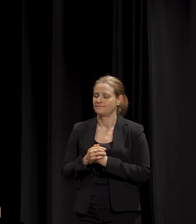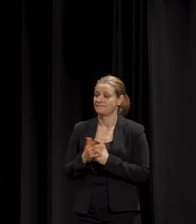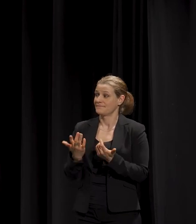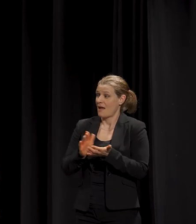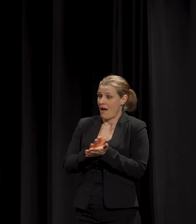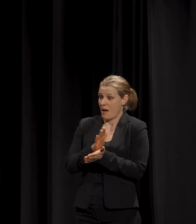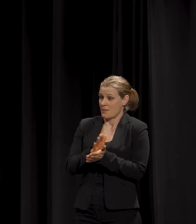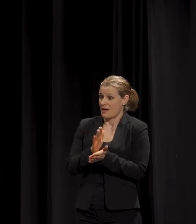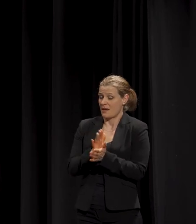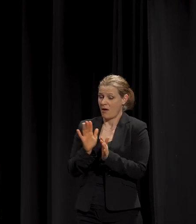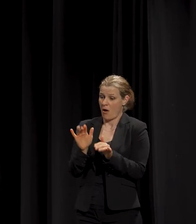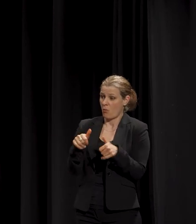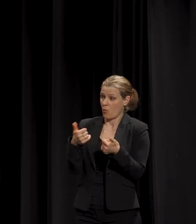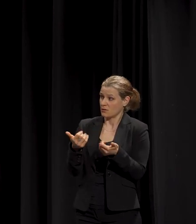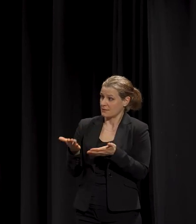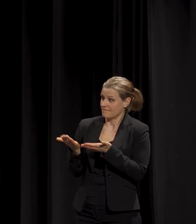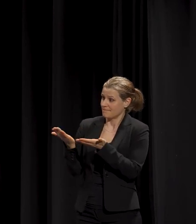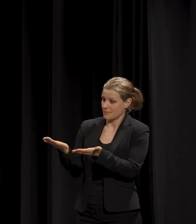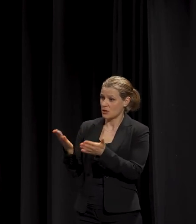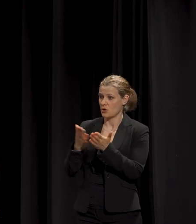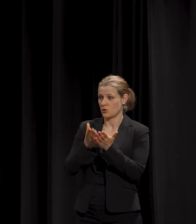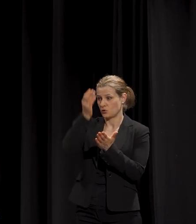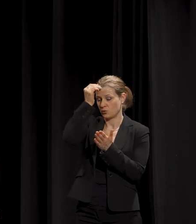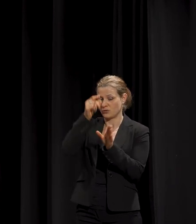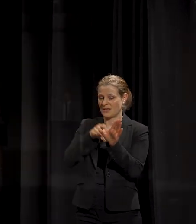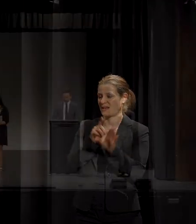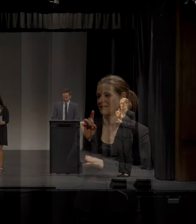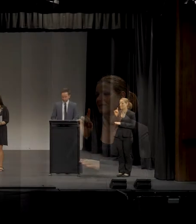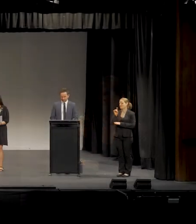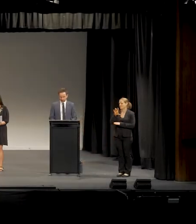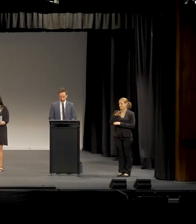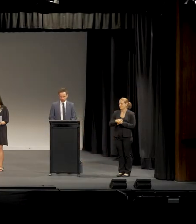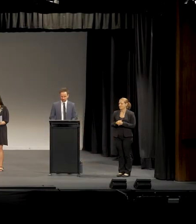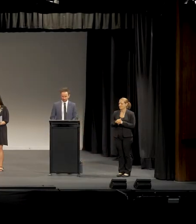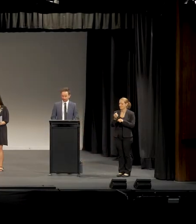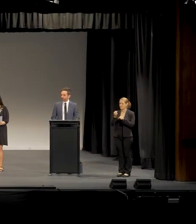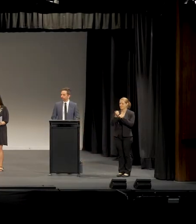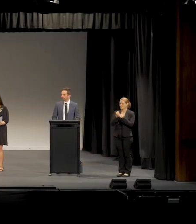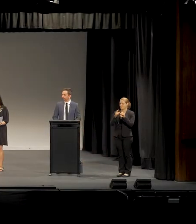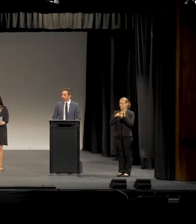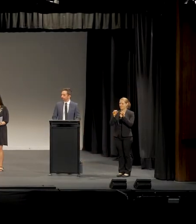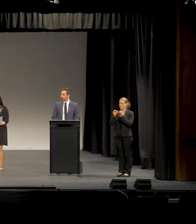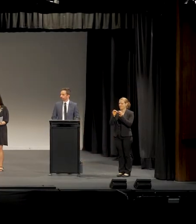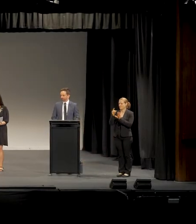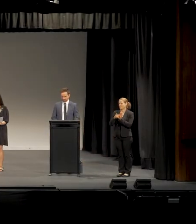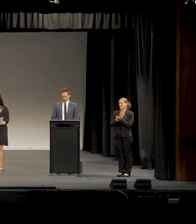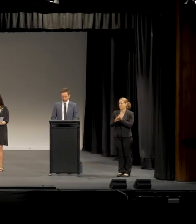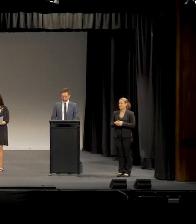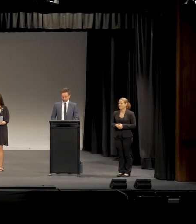delighted to present Academic Effort Awards to students in Year 10. Gabrielle Peplow.